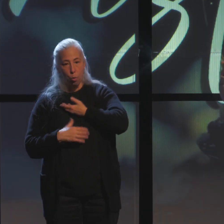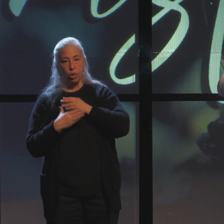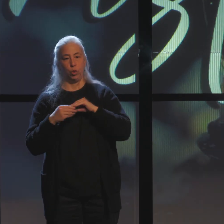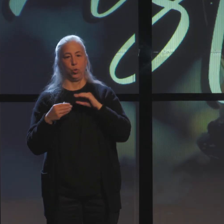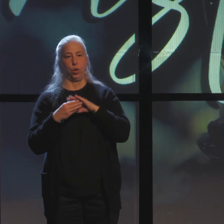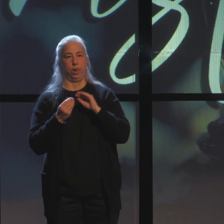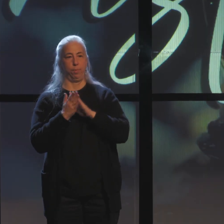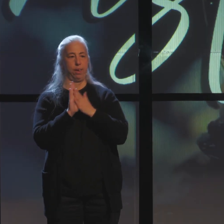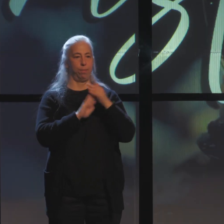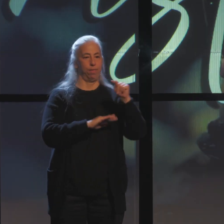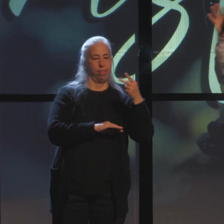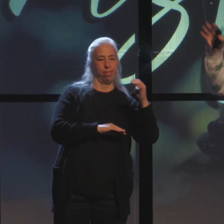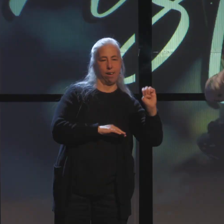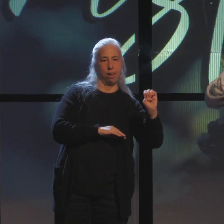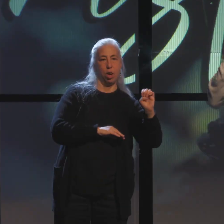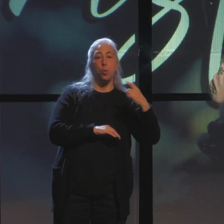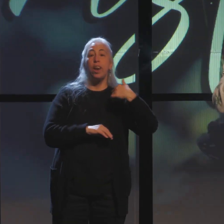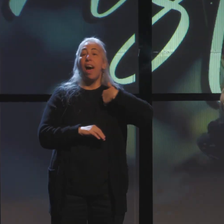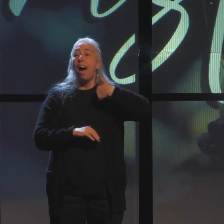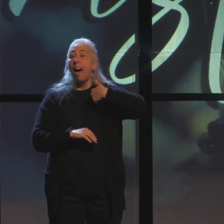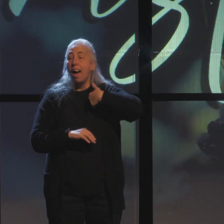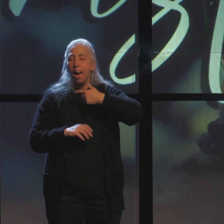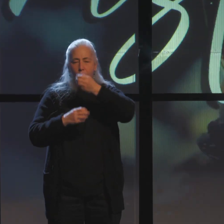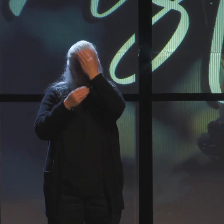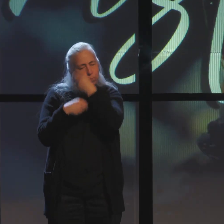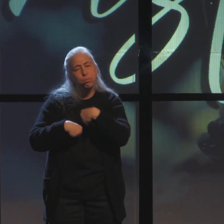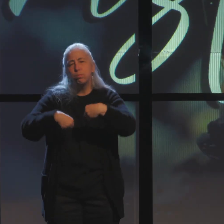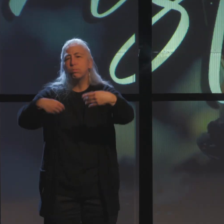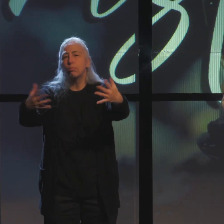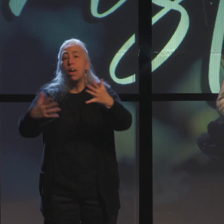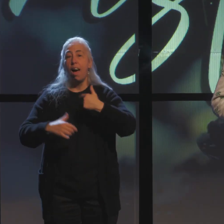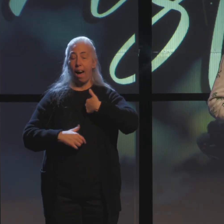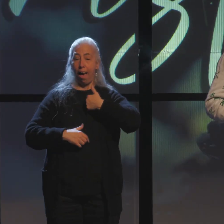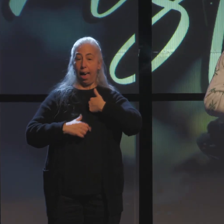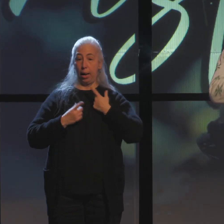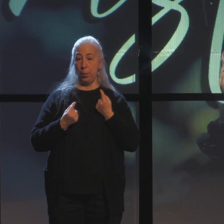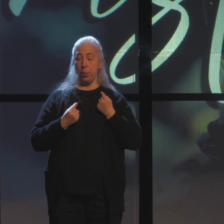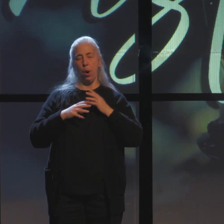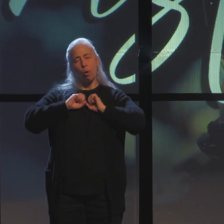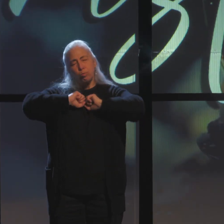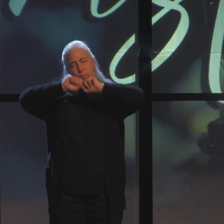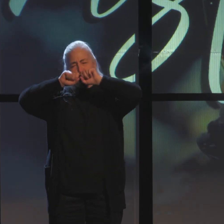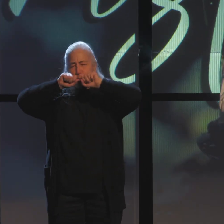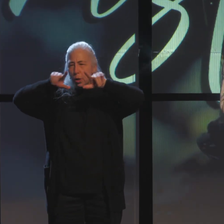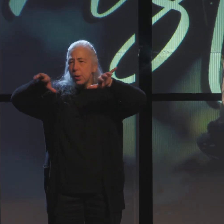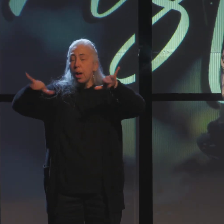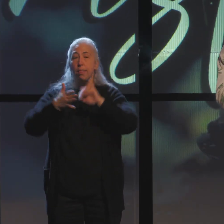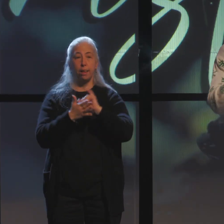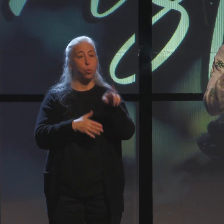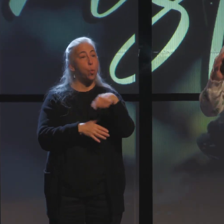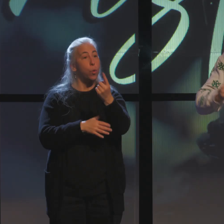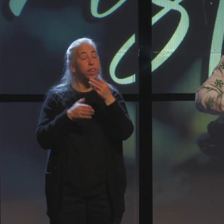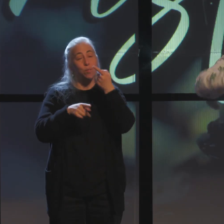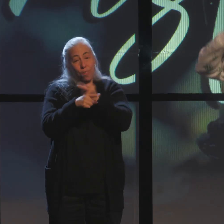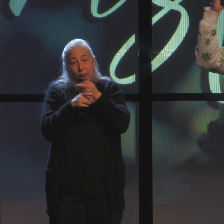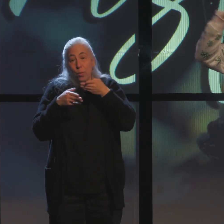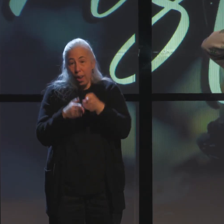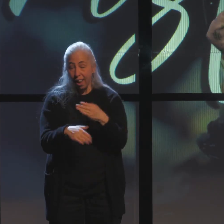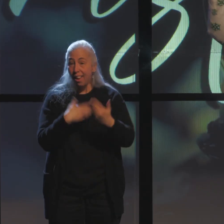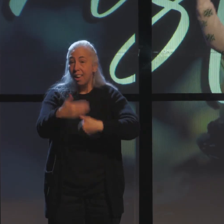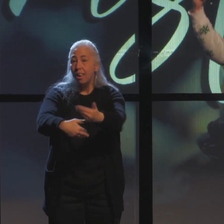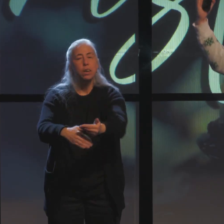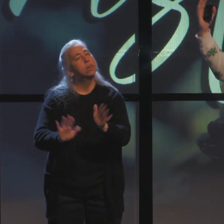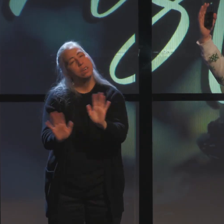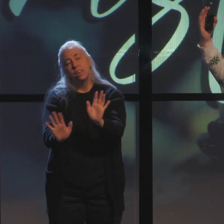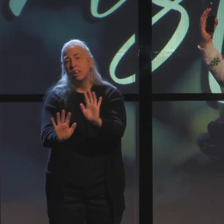only way, when I have to tell everybody else, when my way of being in the world becomes the only way that is right, then that produces violence. But the story